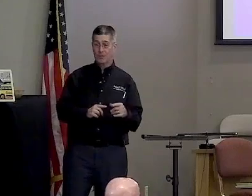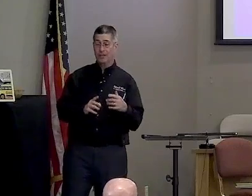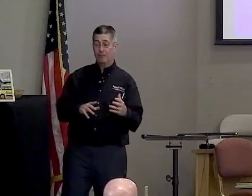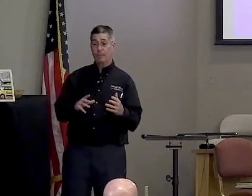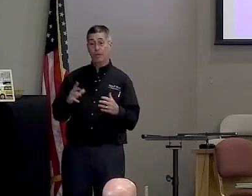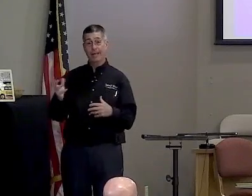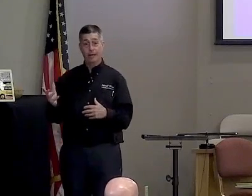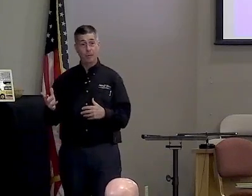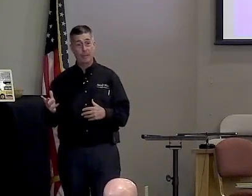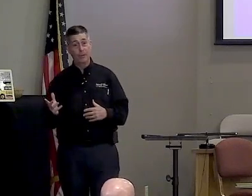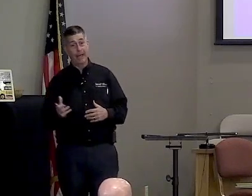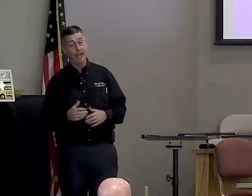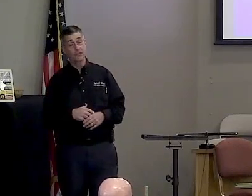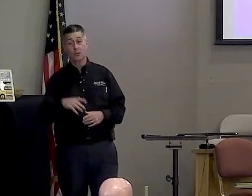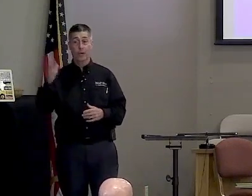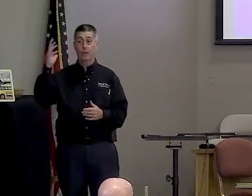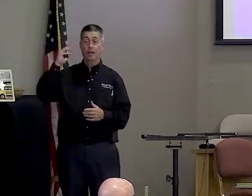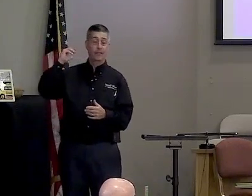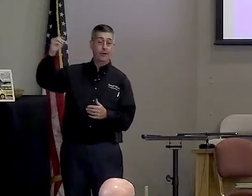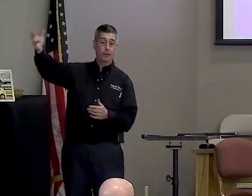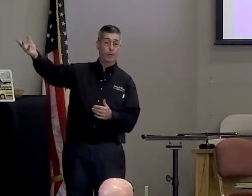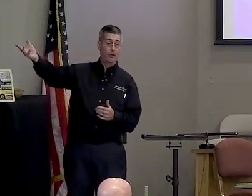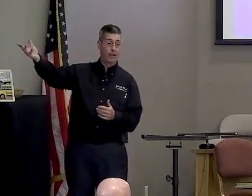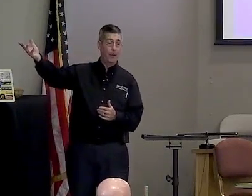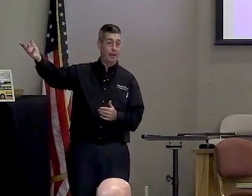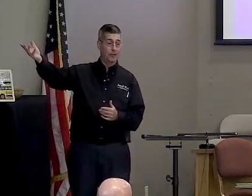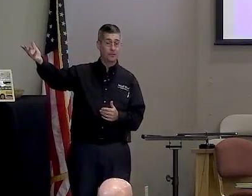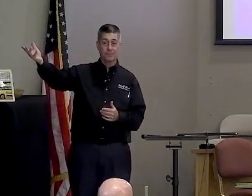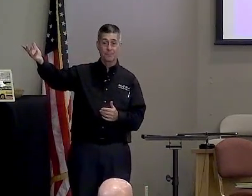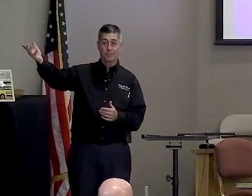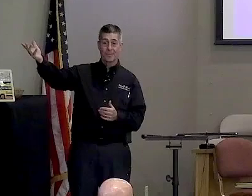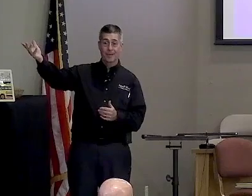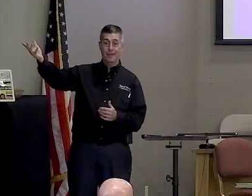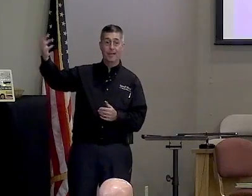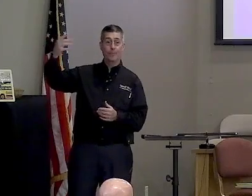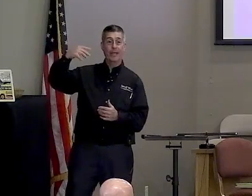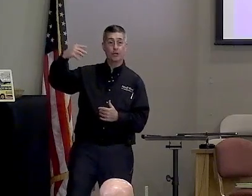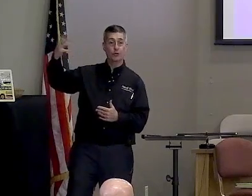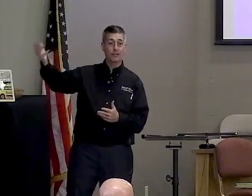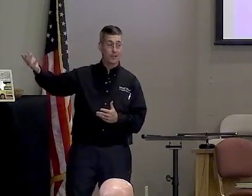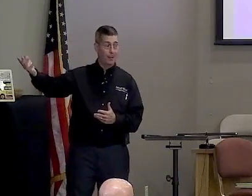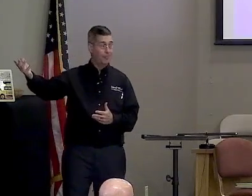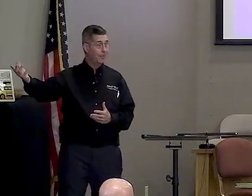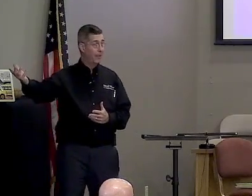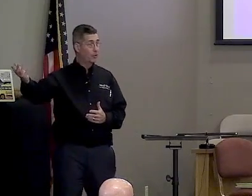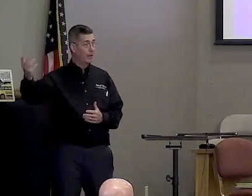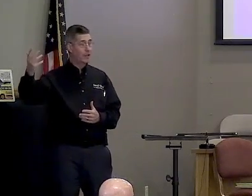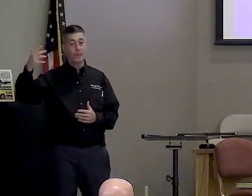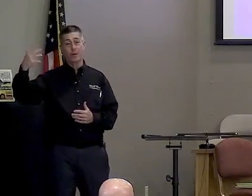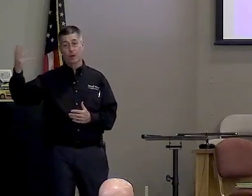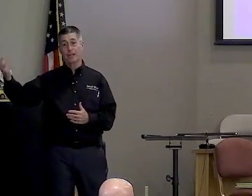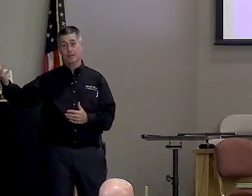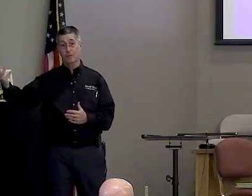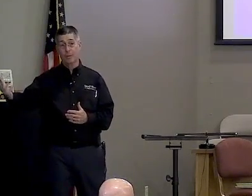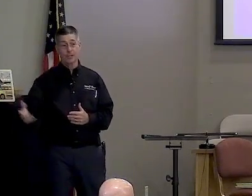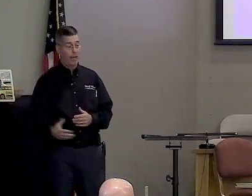deaf people look at hearing people as, well, they don't know anything about us. We can't trust them. And so, it can be a really, real big challenge.